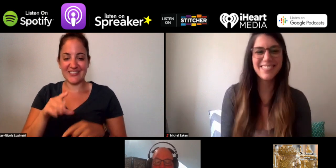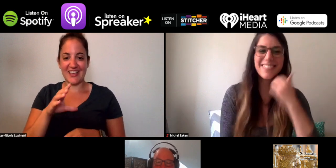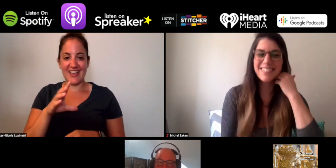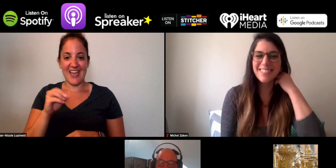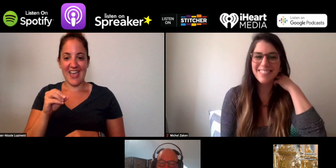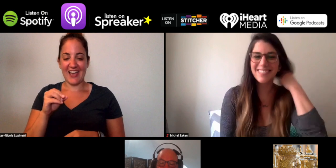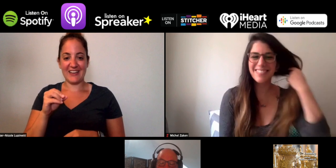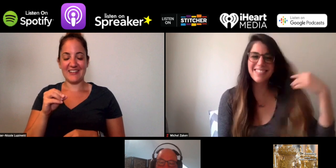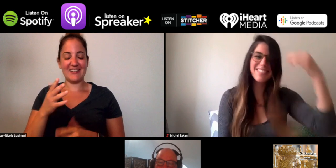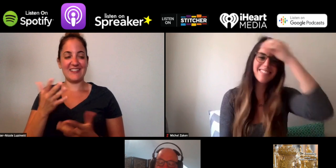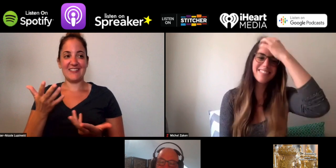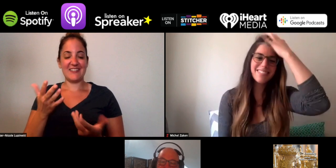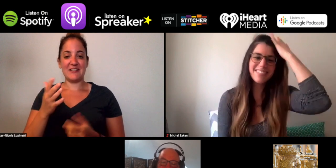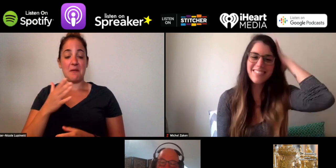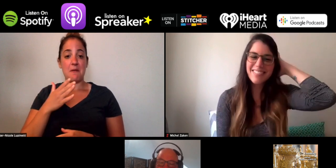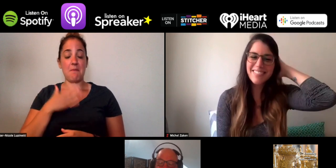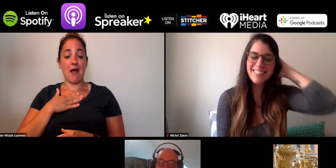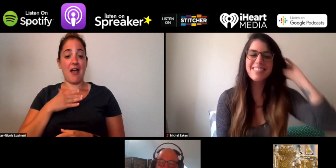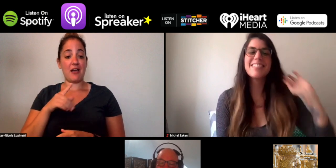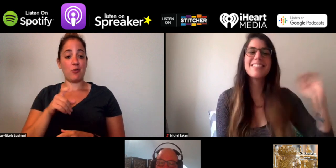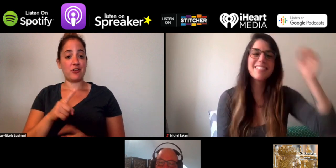my question.